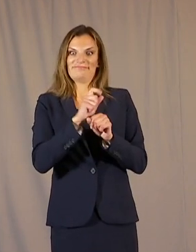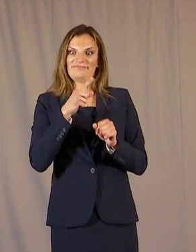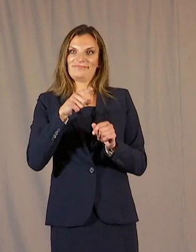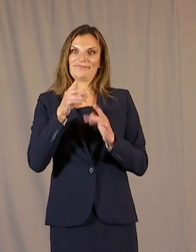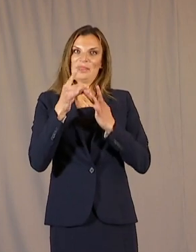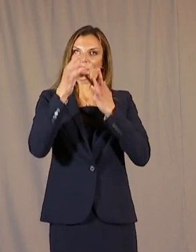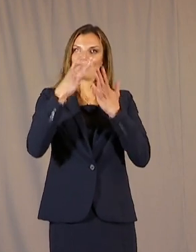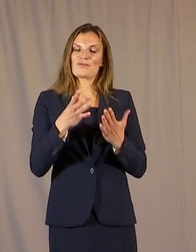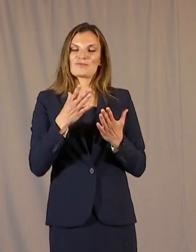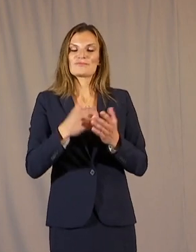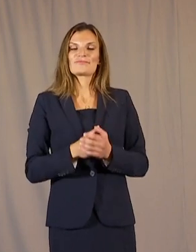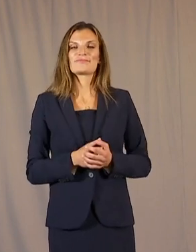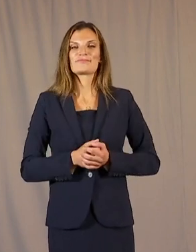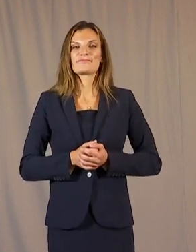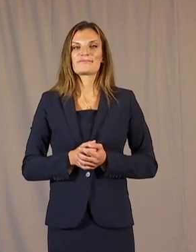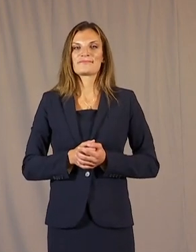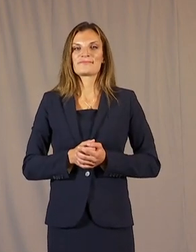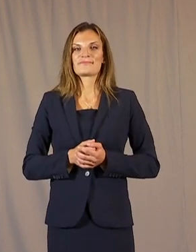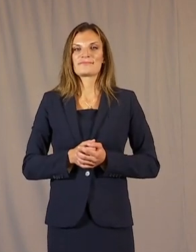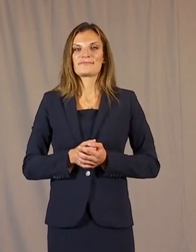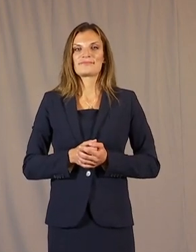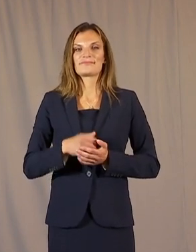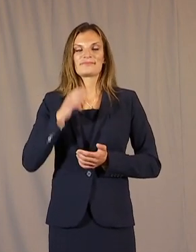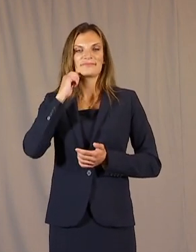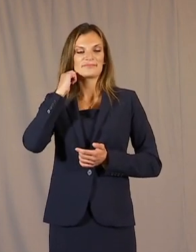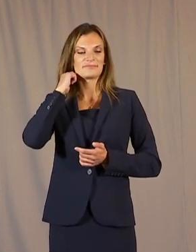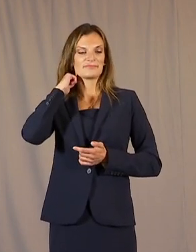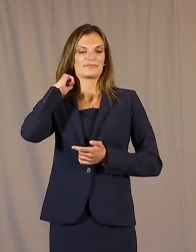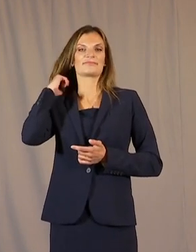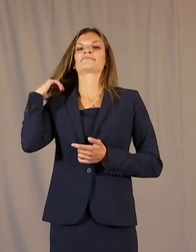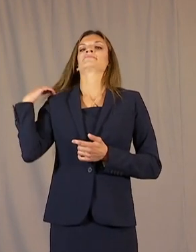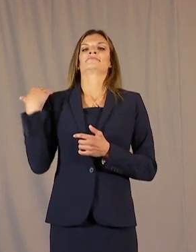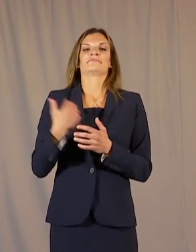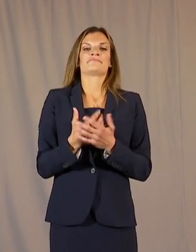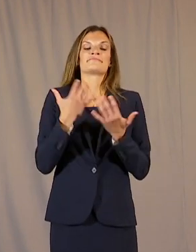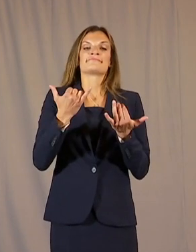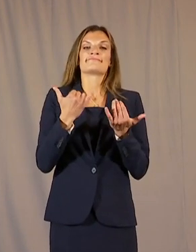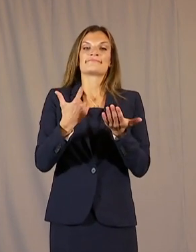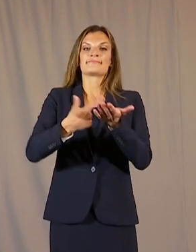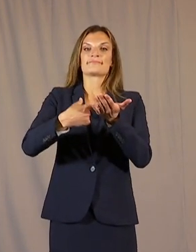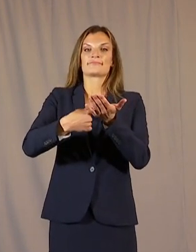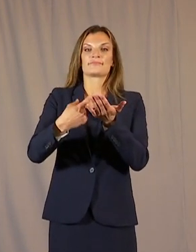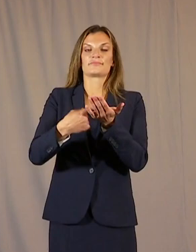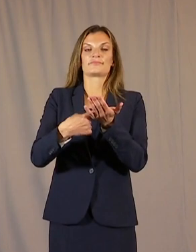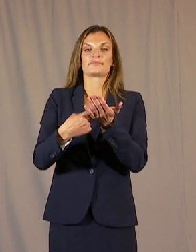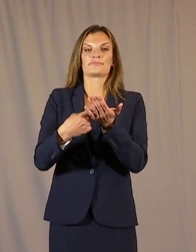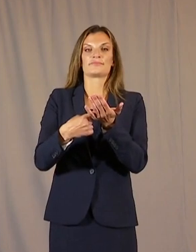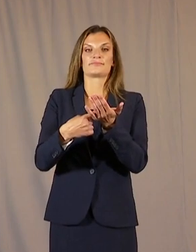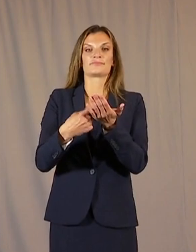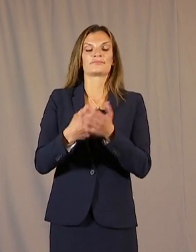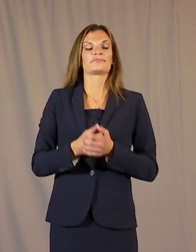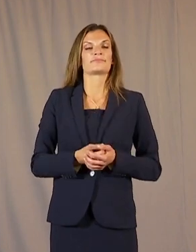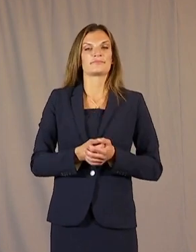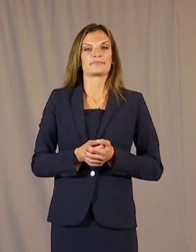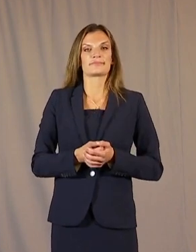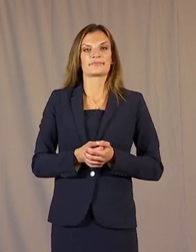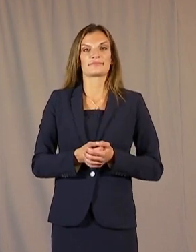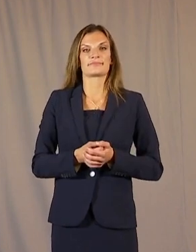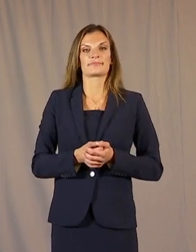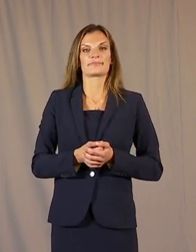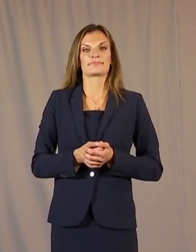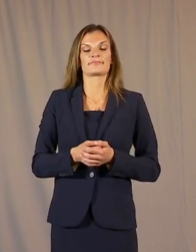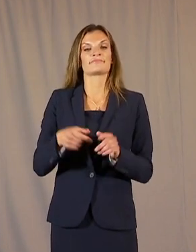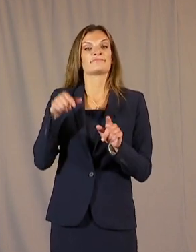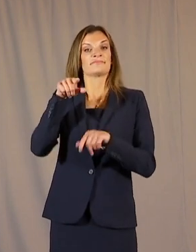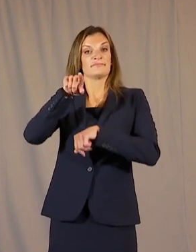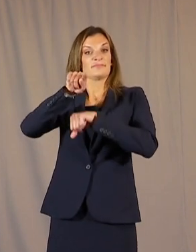right direction. So with that, talking a little bit more about the makeup of the task